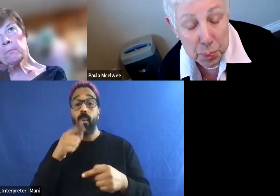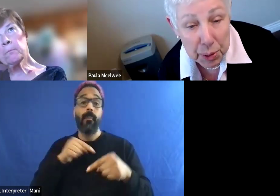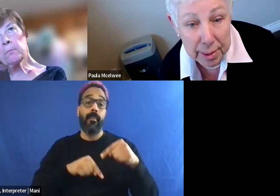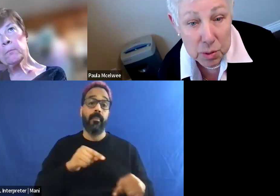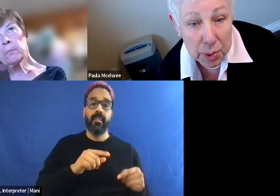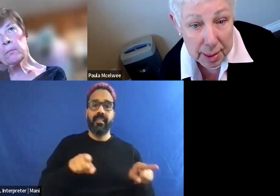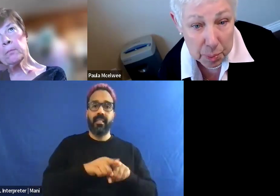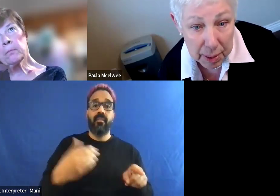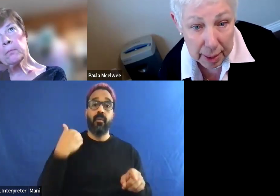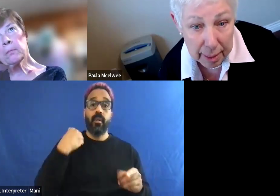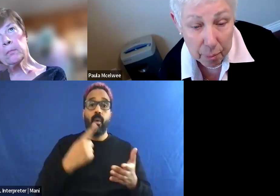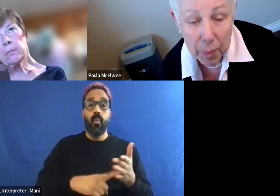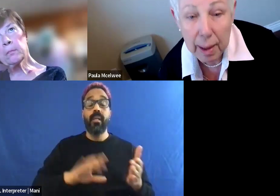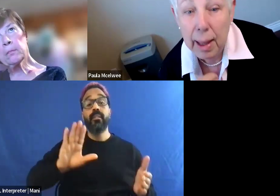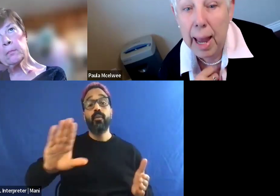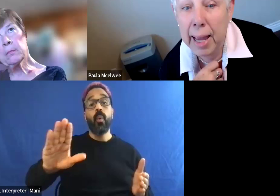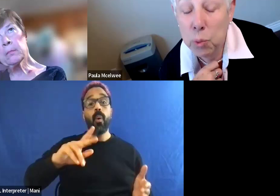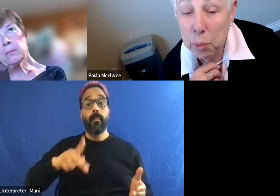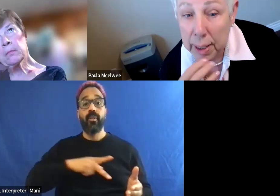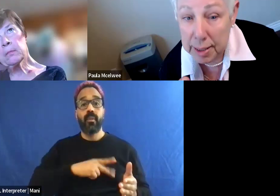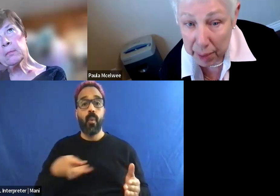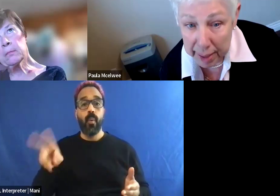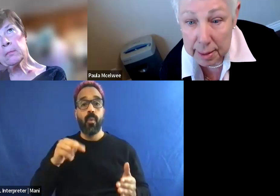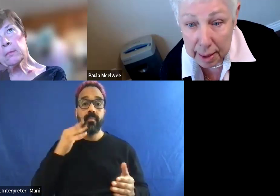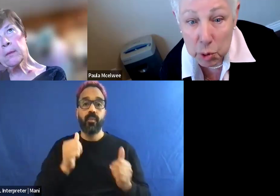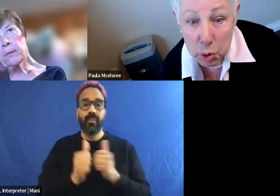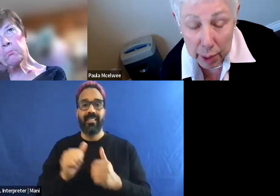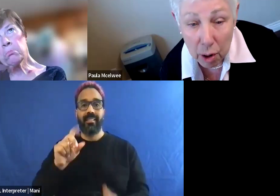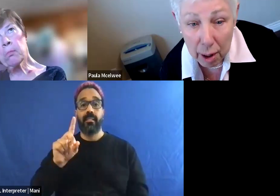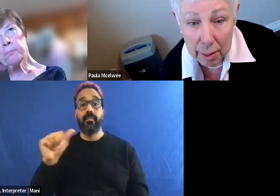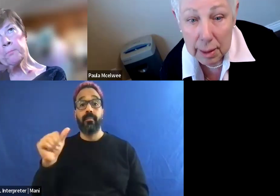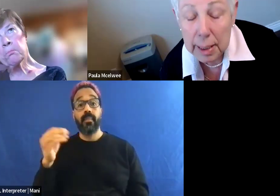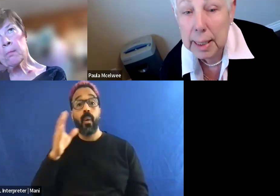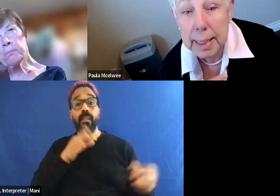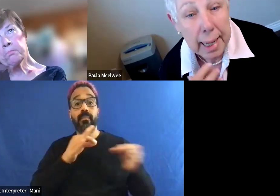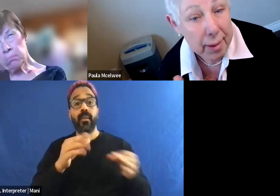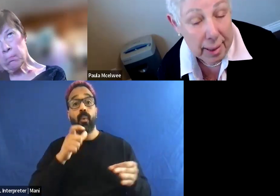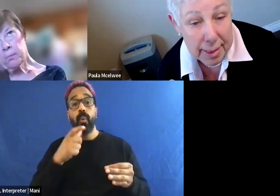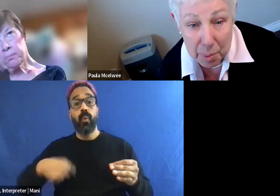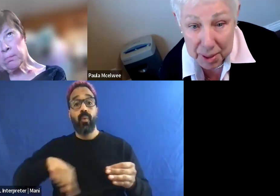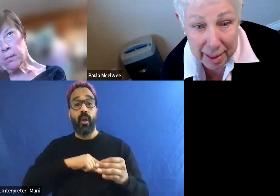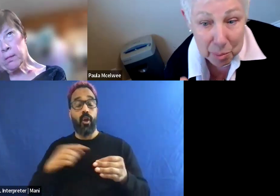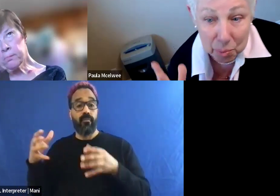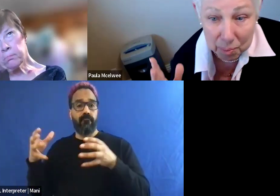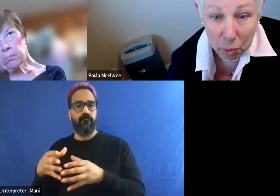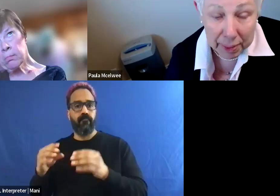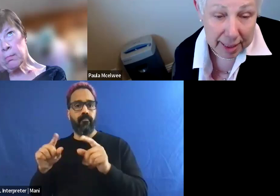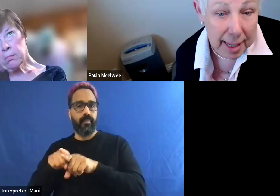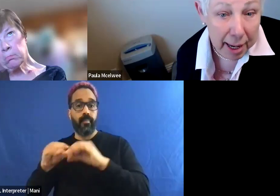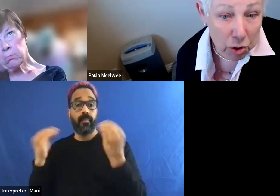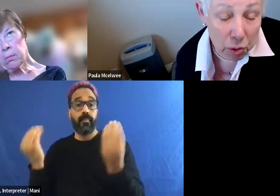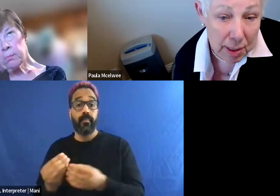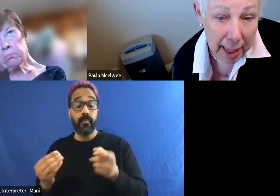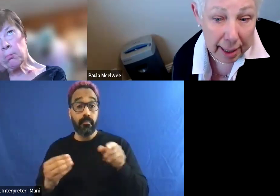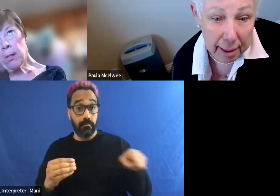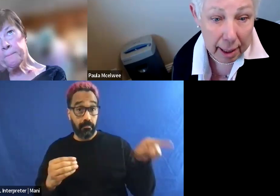personal experience with disability? And we will explain to them who we are. And then it's up to them what they